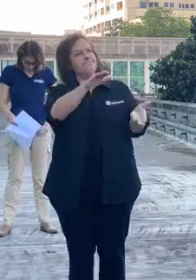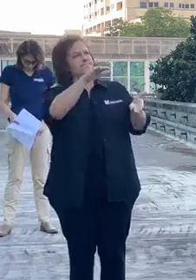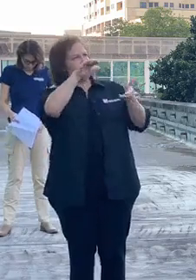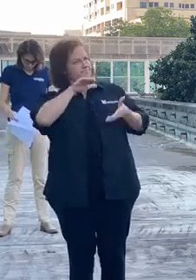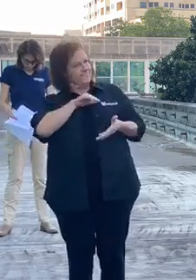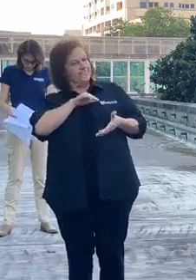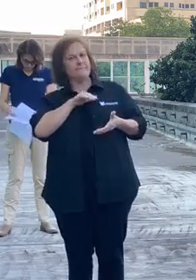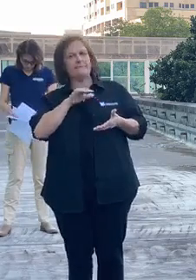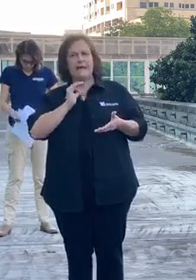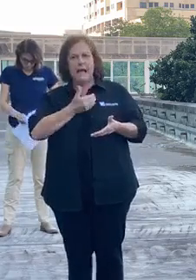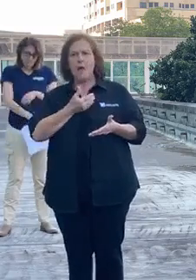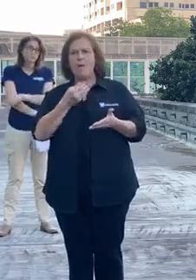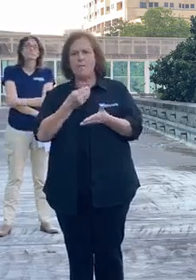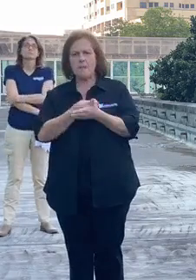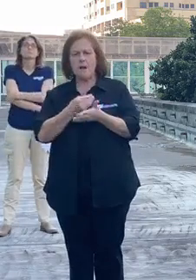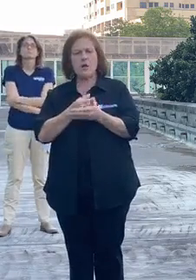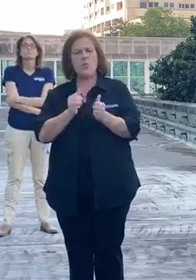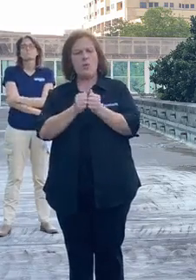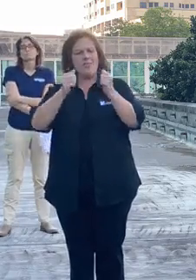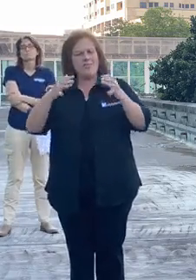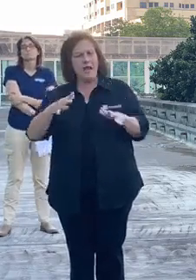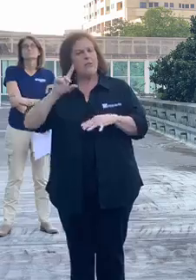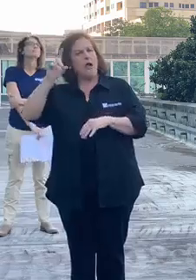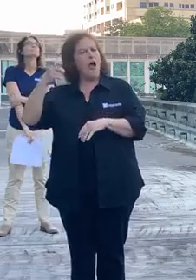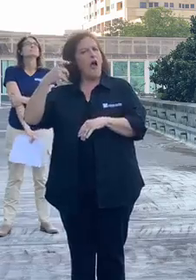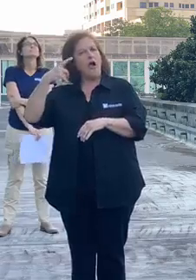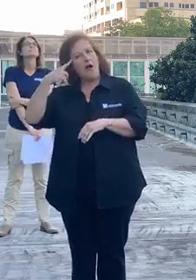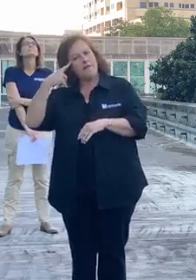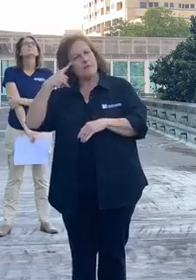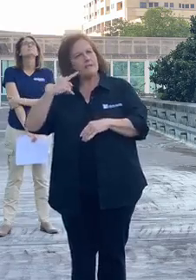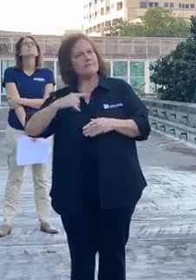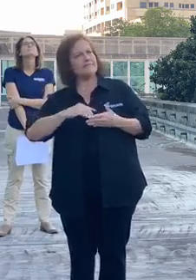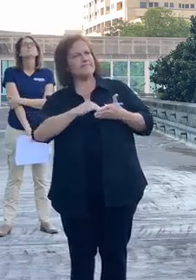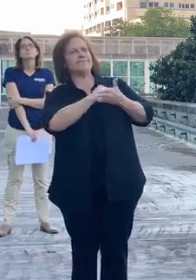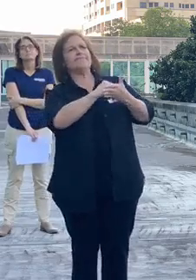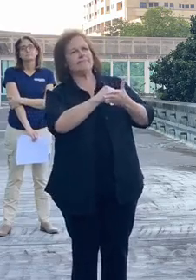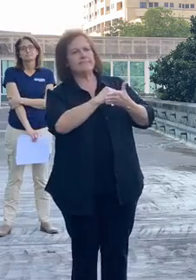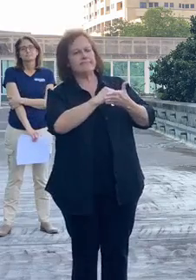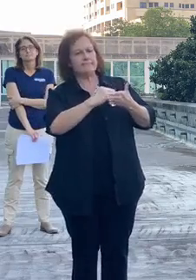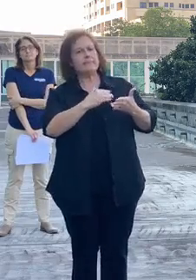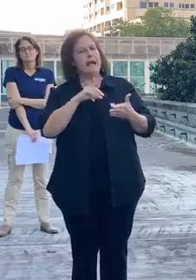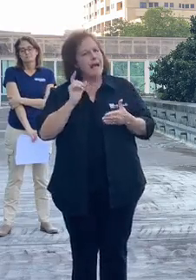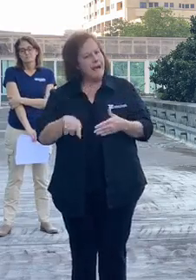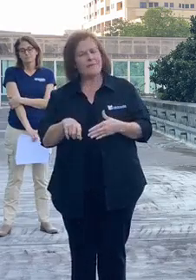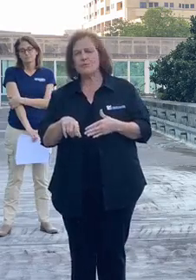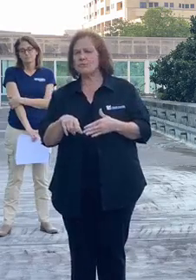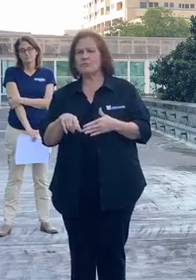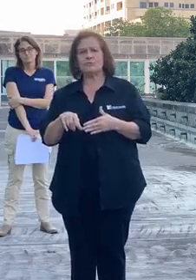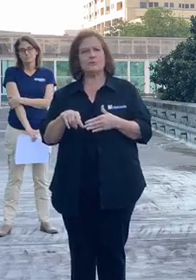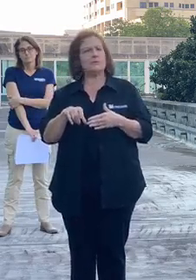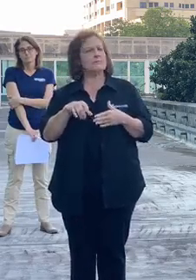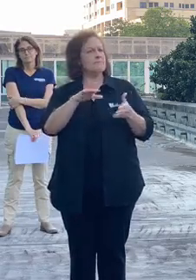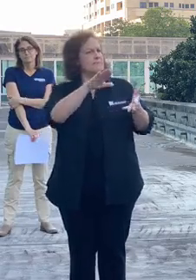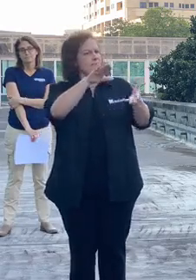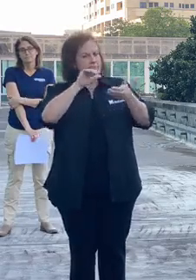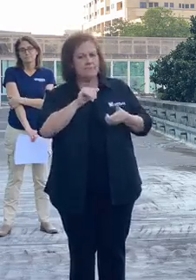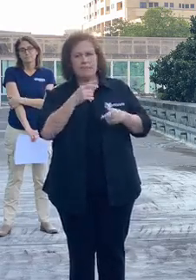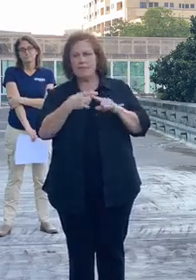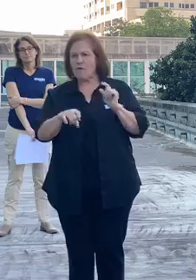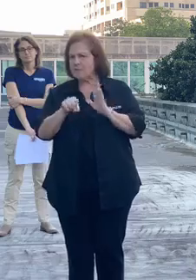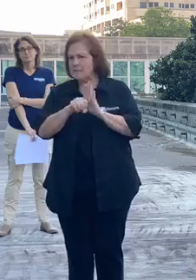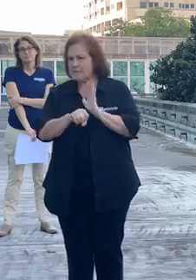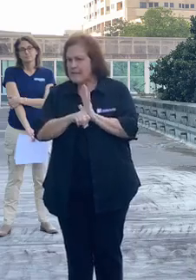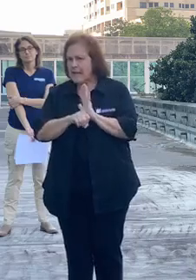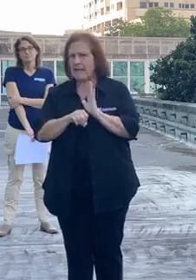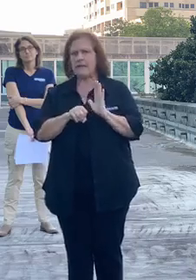share as it relates to the federal flow of dollars from the federal government to the state of Louisiana to